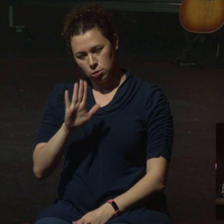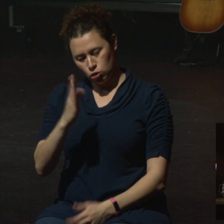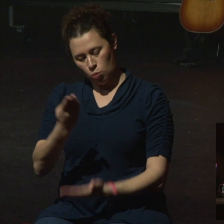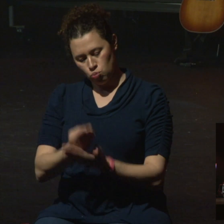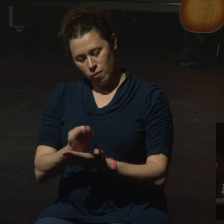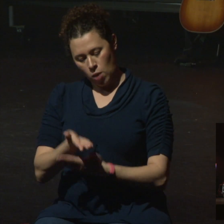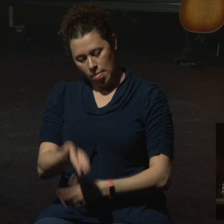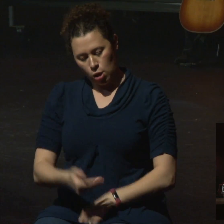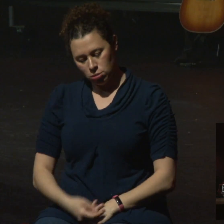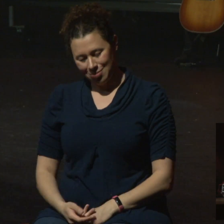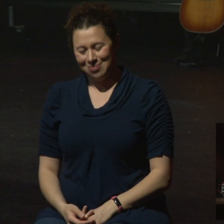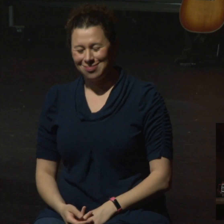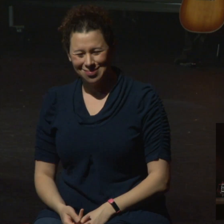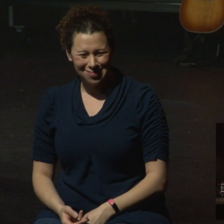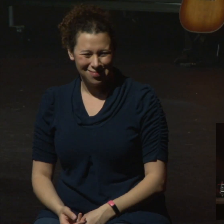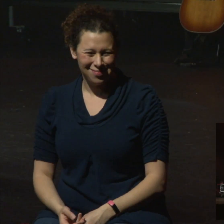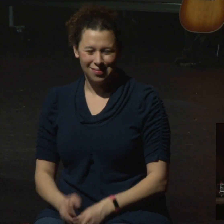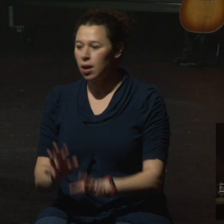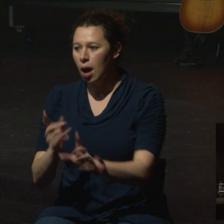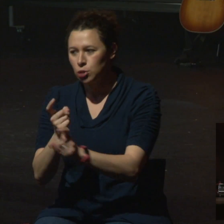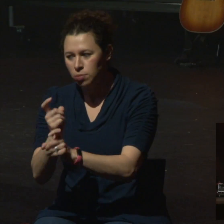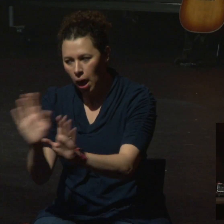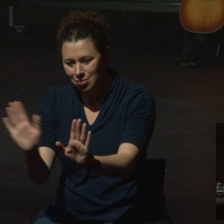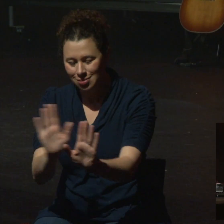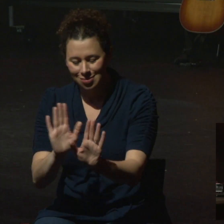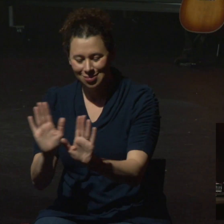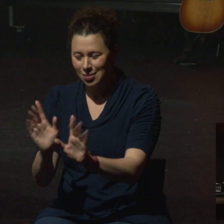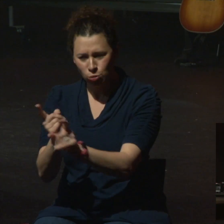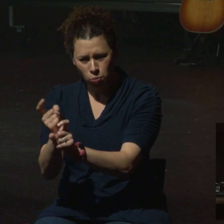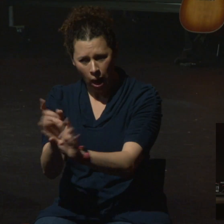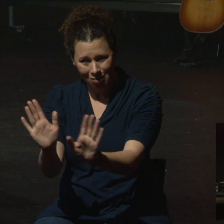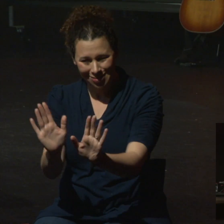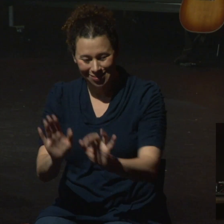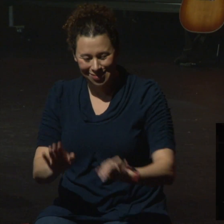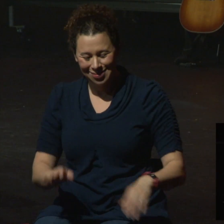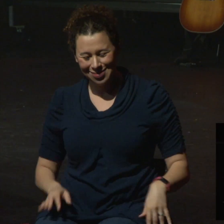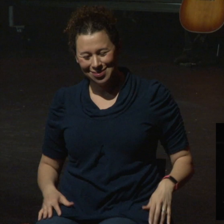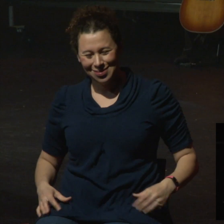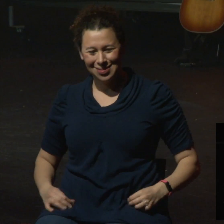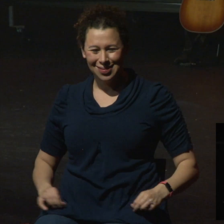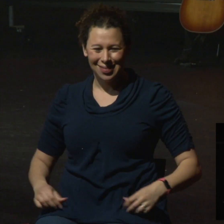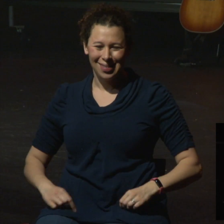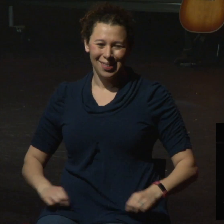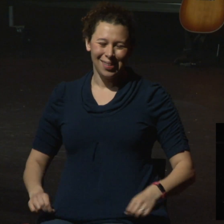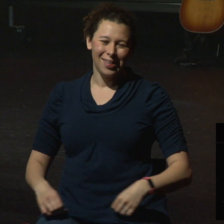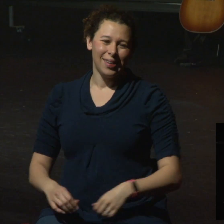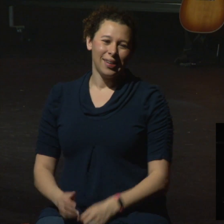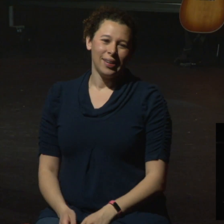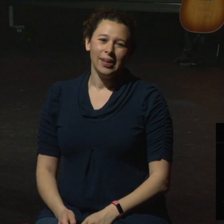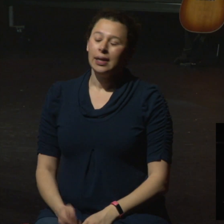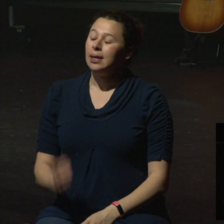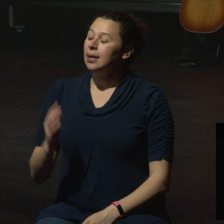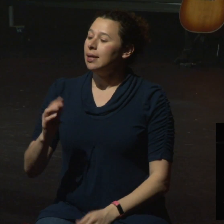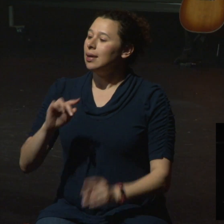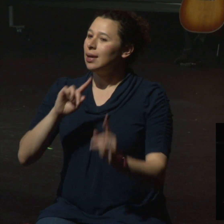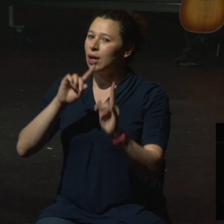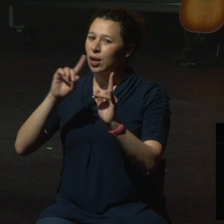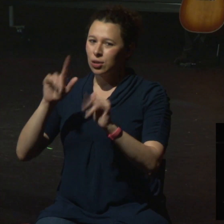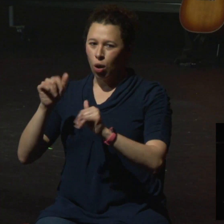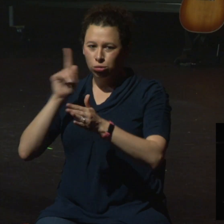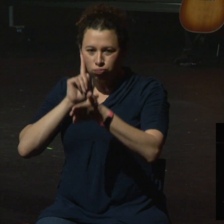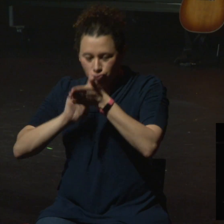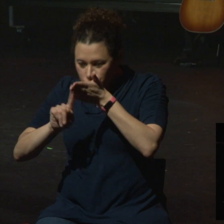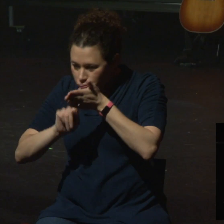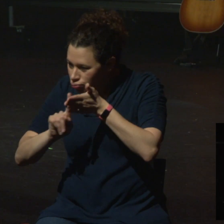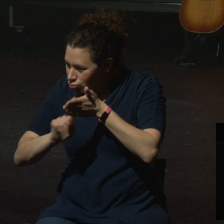there. I'm just playing. He goes and